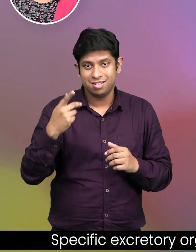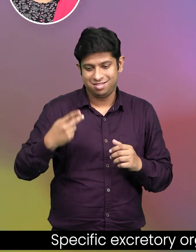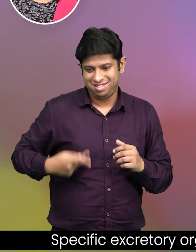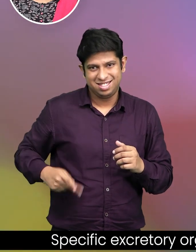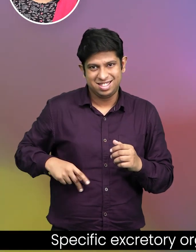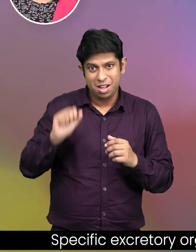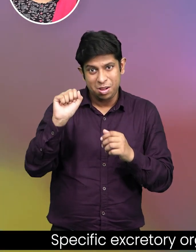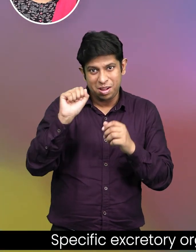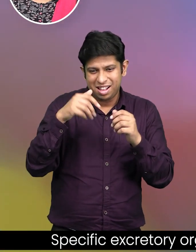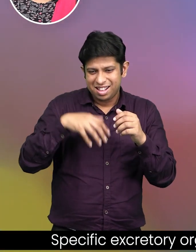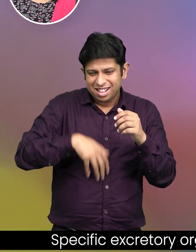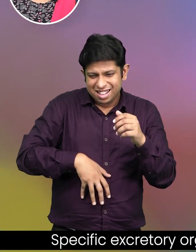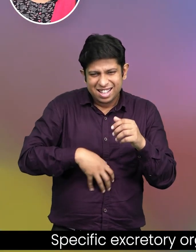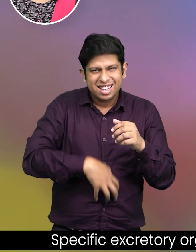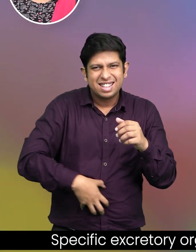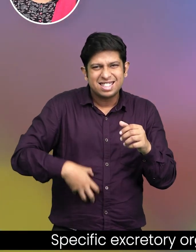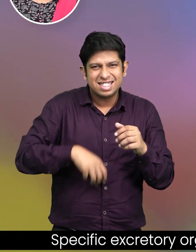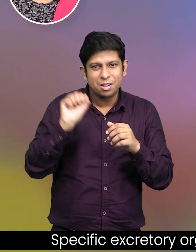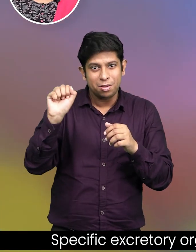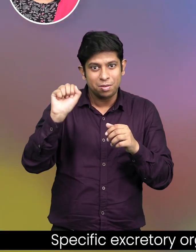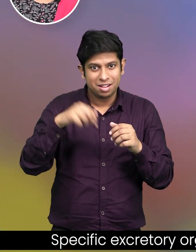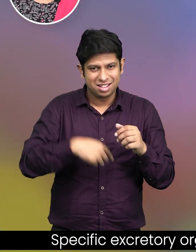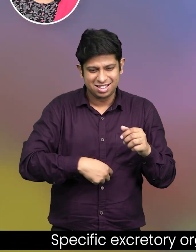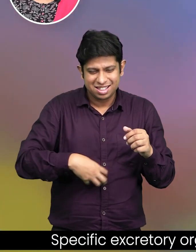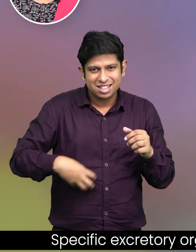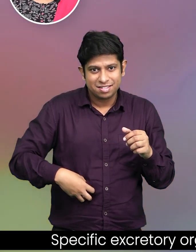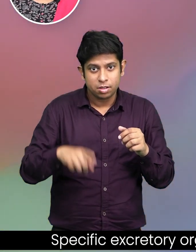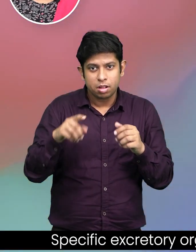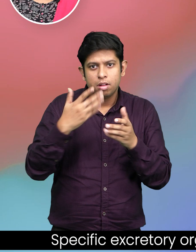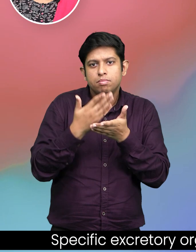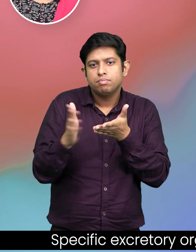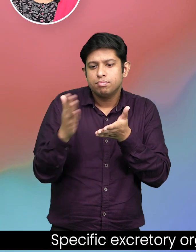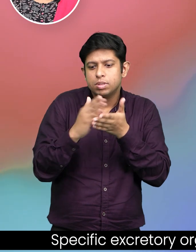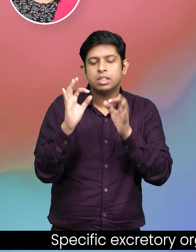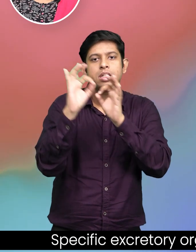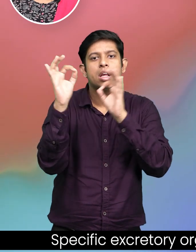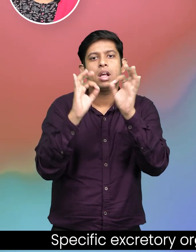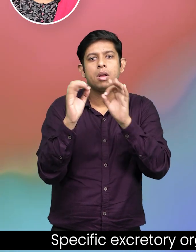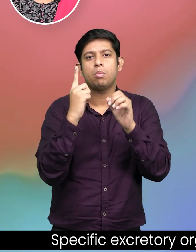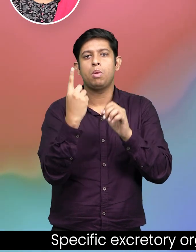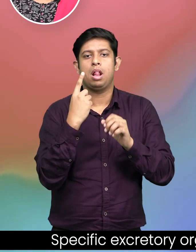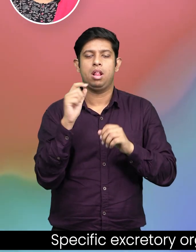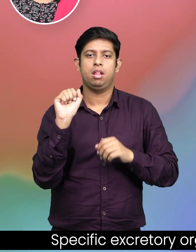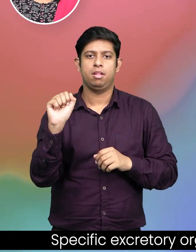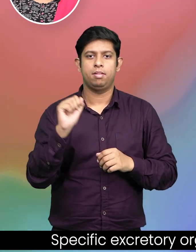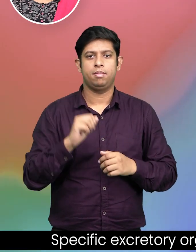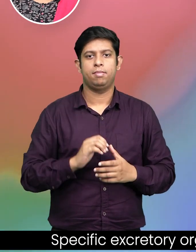Specific excretory organs are absent in unicellular organisms.